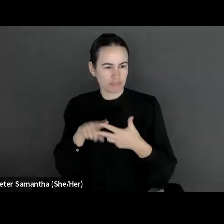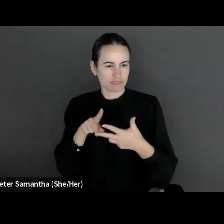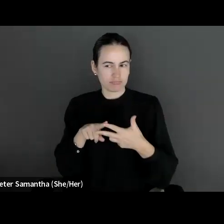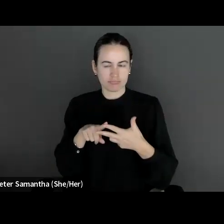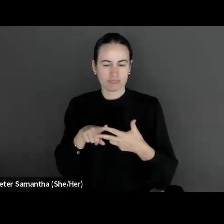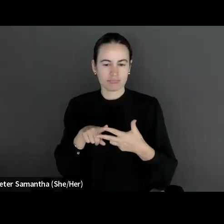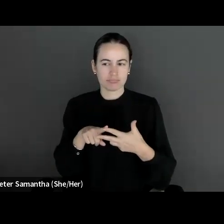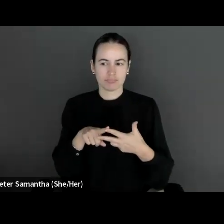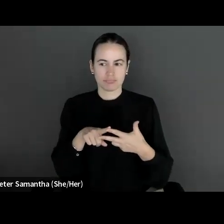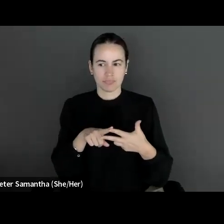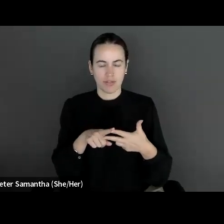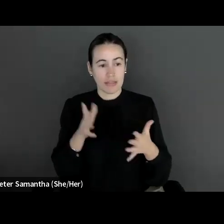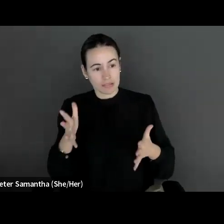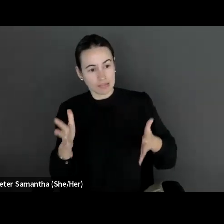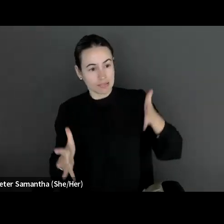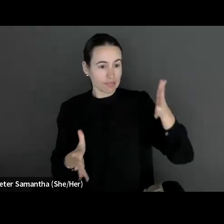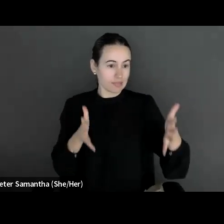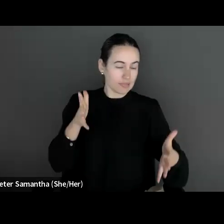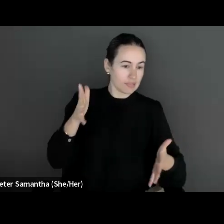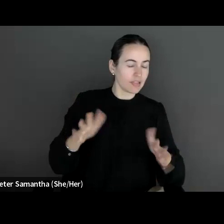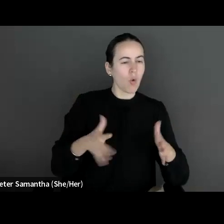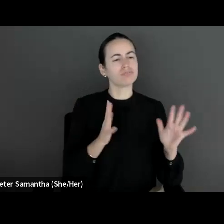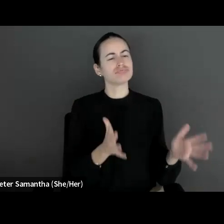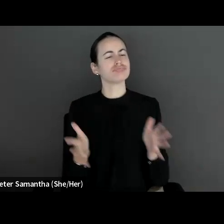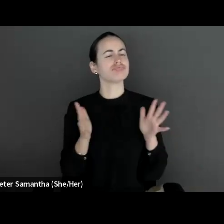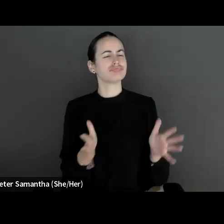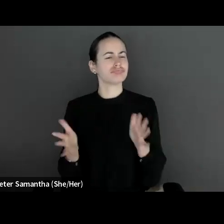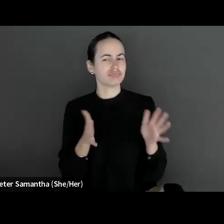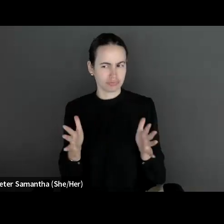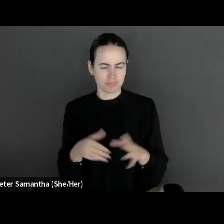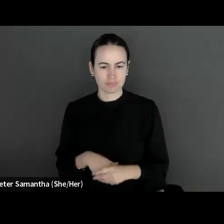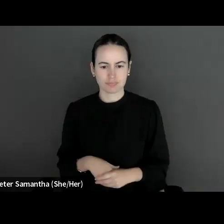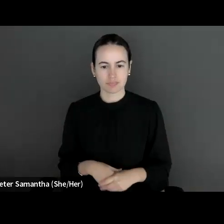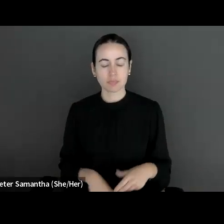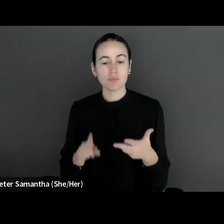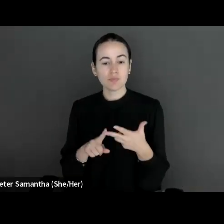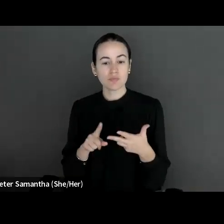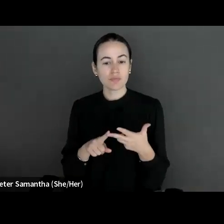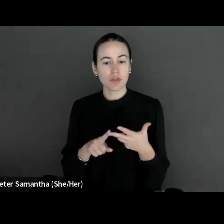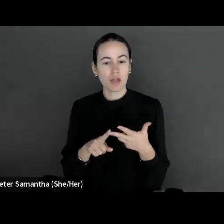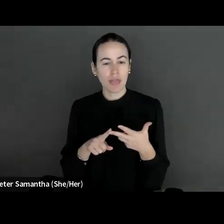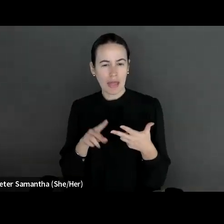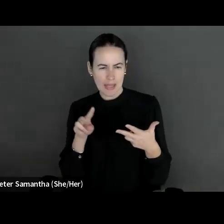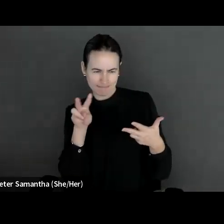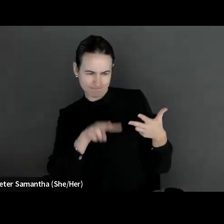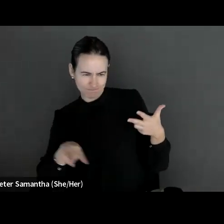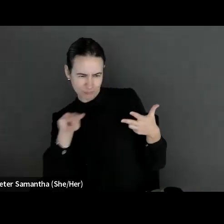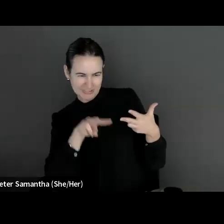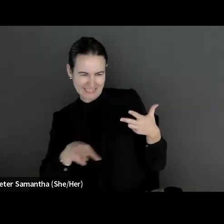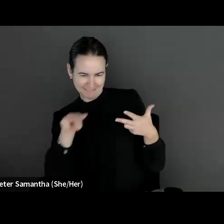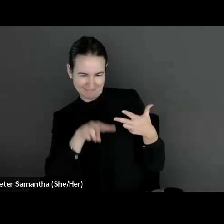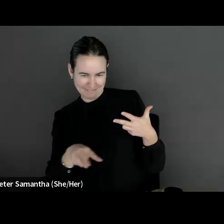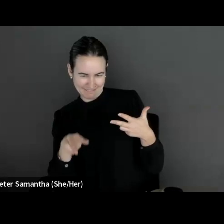And finally, perceived fluency is what we measure in when we are rating. It's